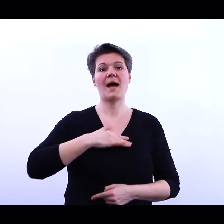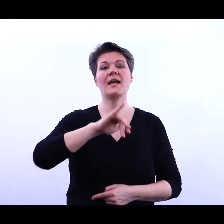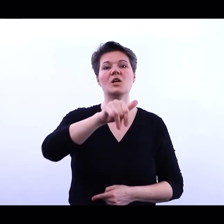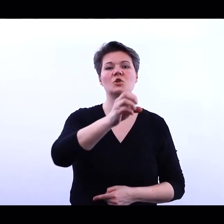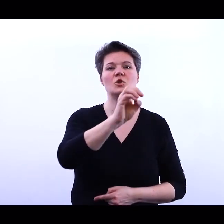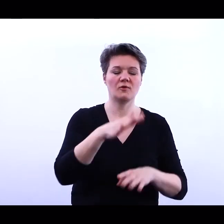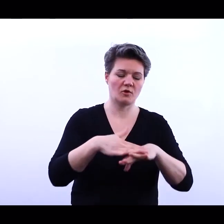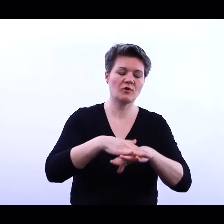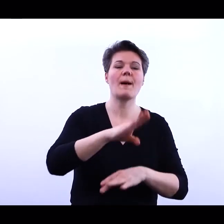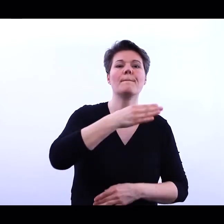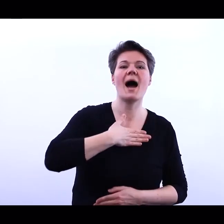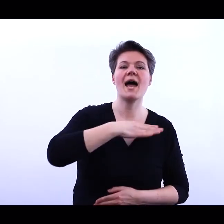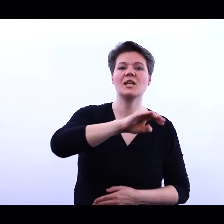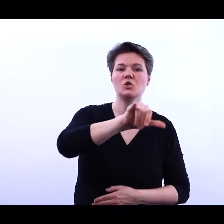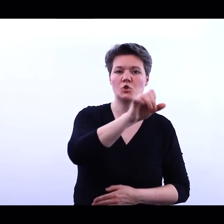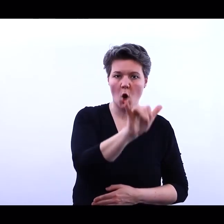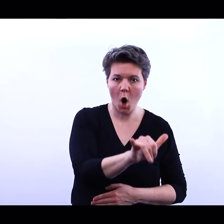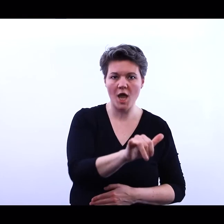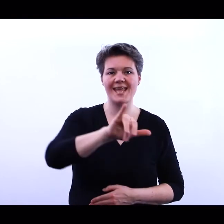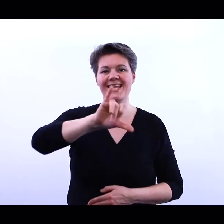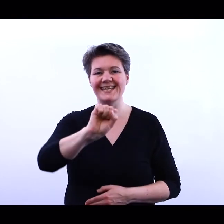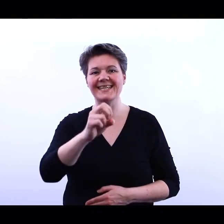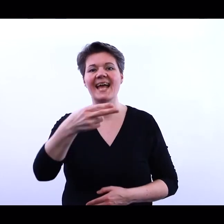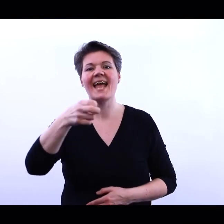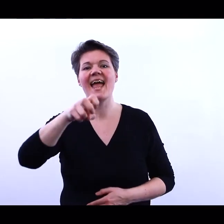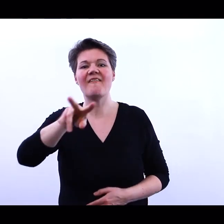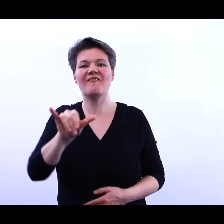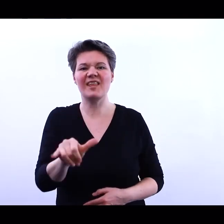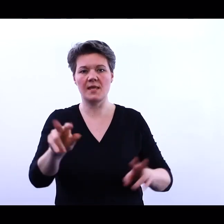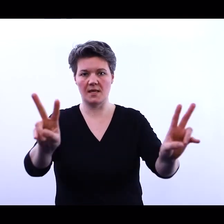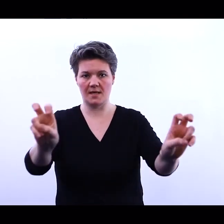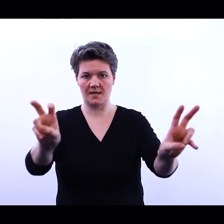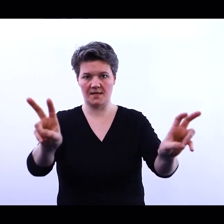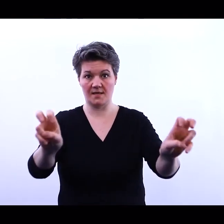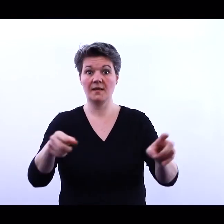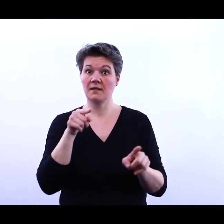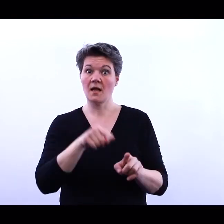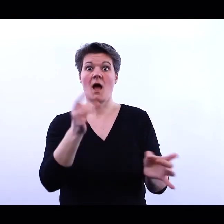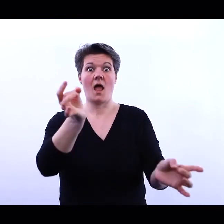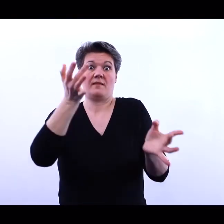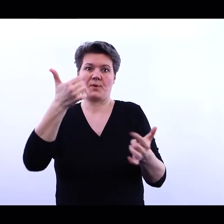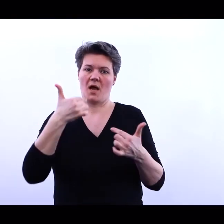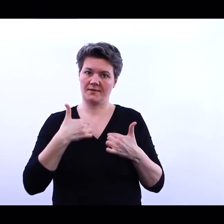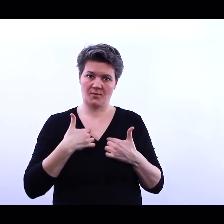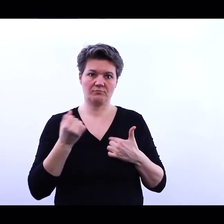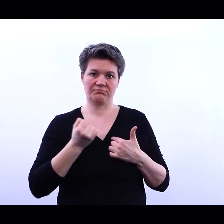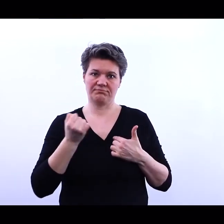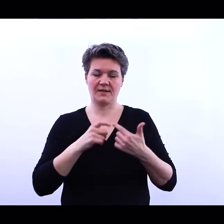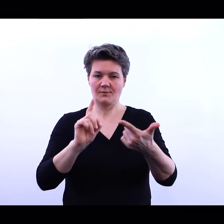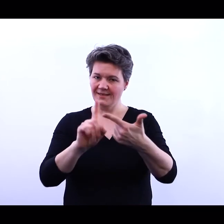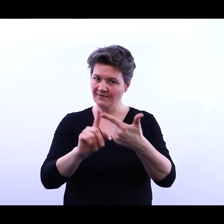is one. I personally have found a lot of inspiration and grounding